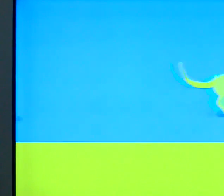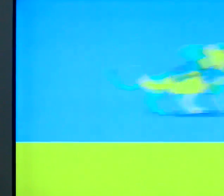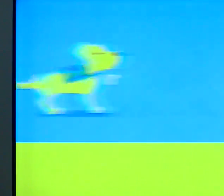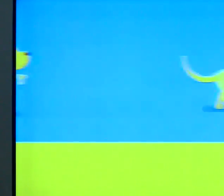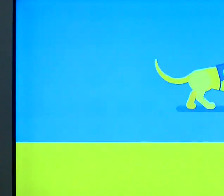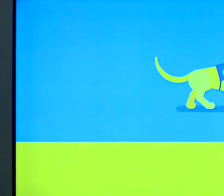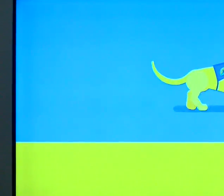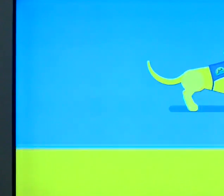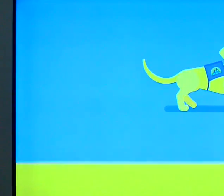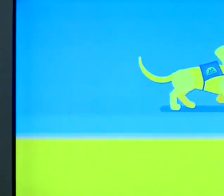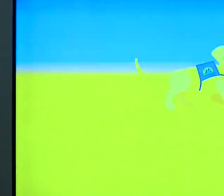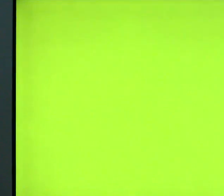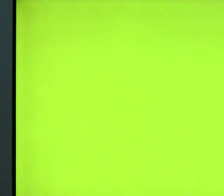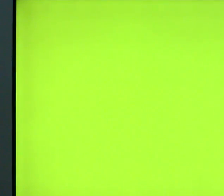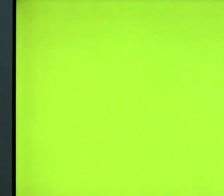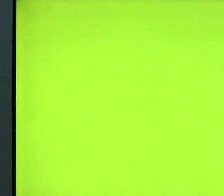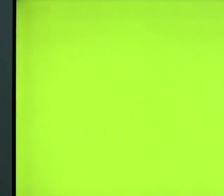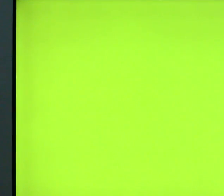tasks.